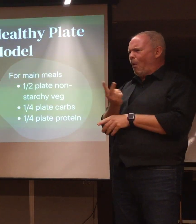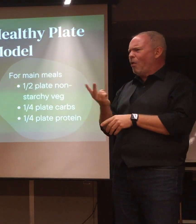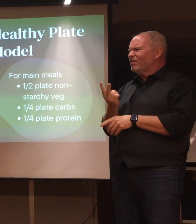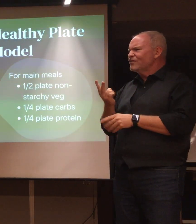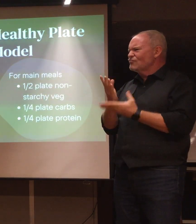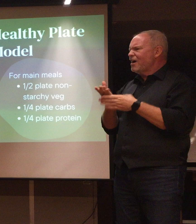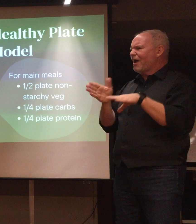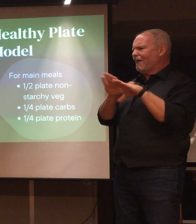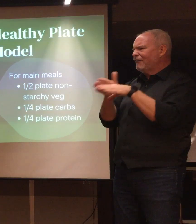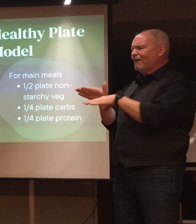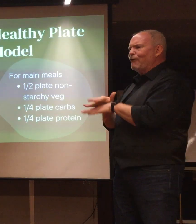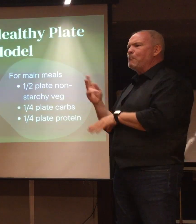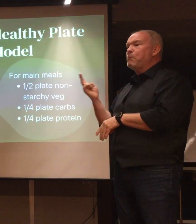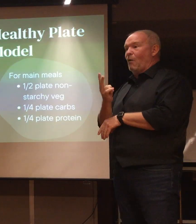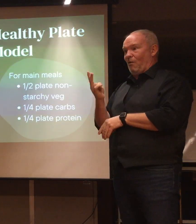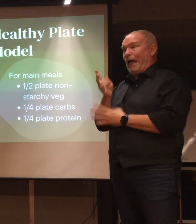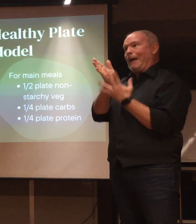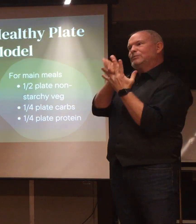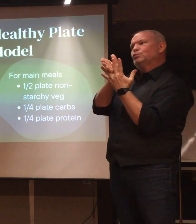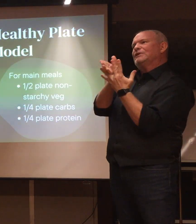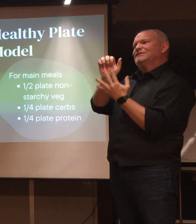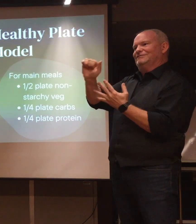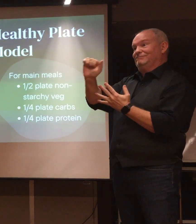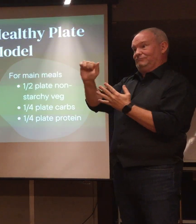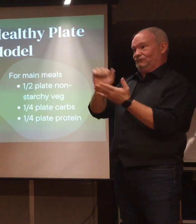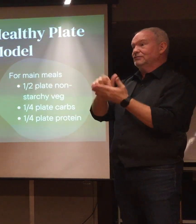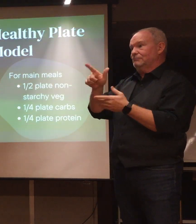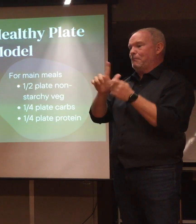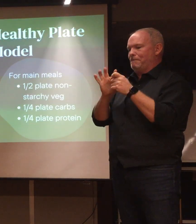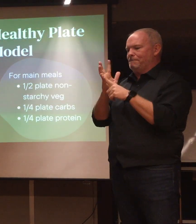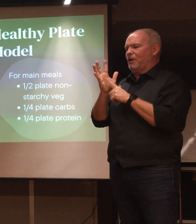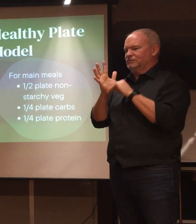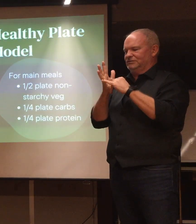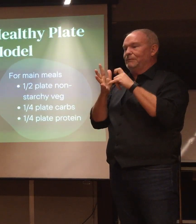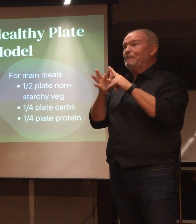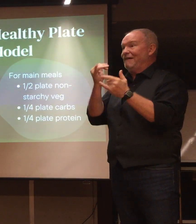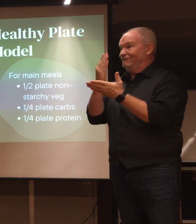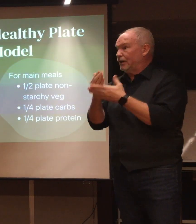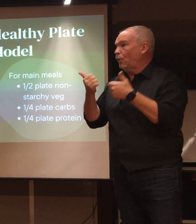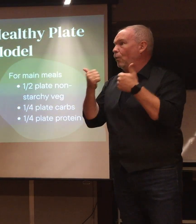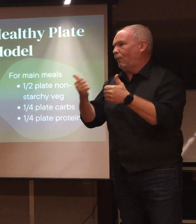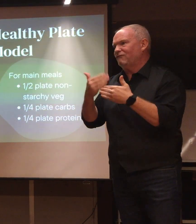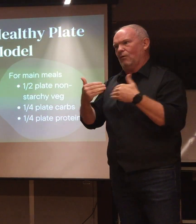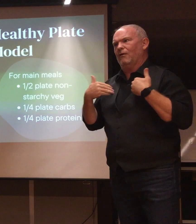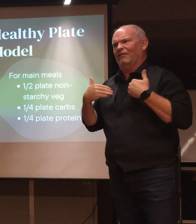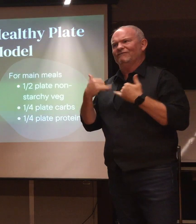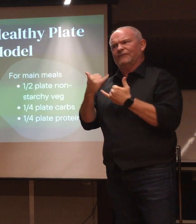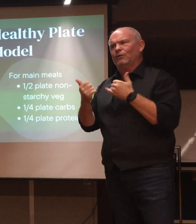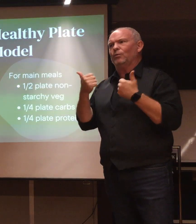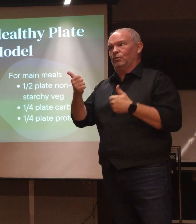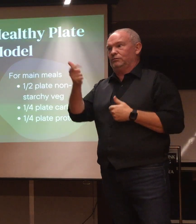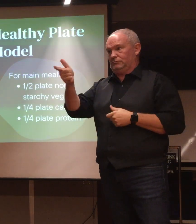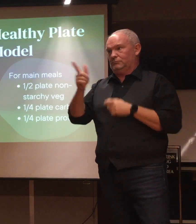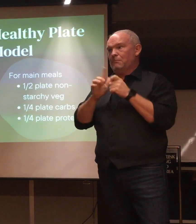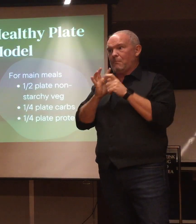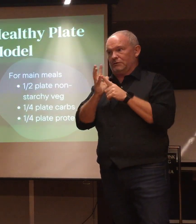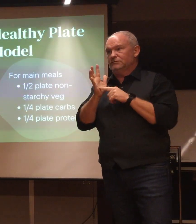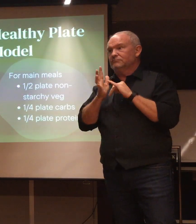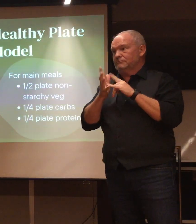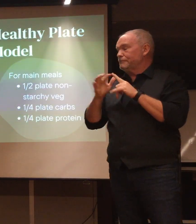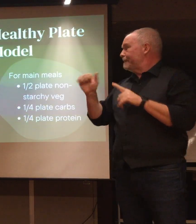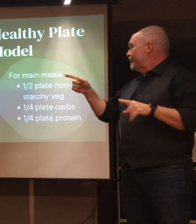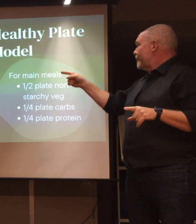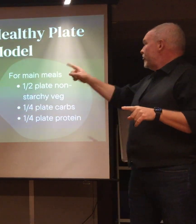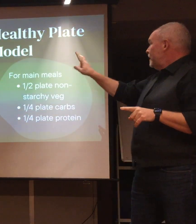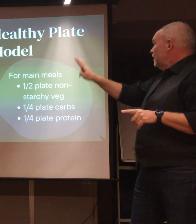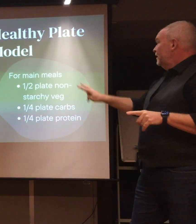of both. It's one of the in-between categories. But they're really, really good for you. Very good for you. So